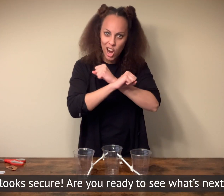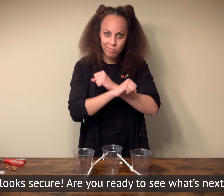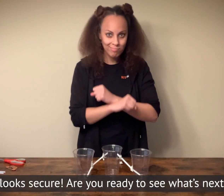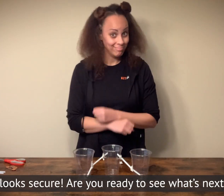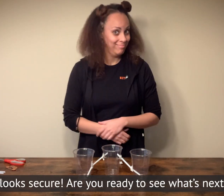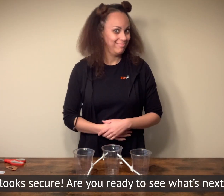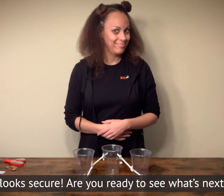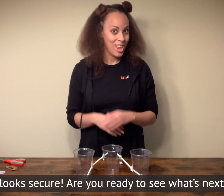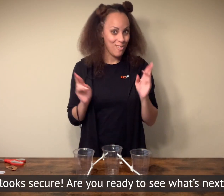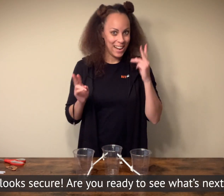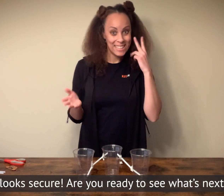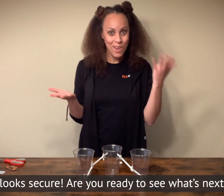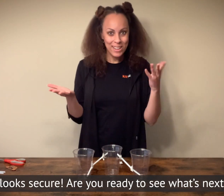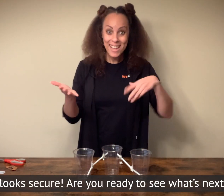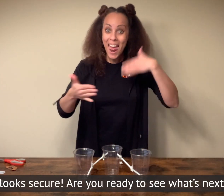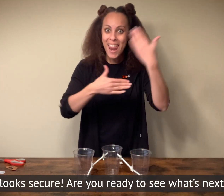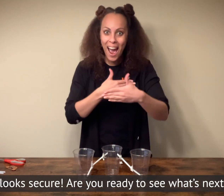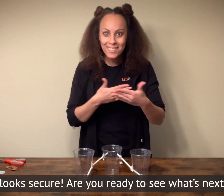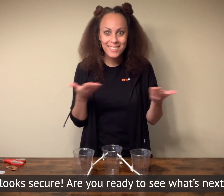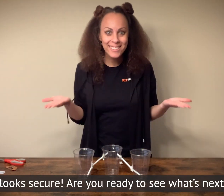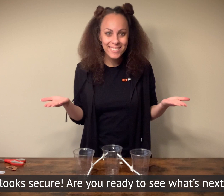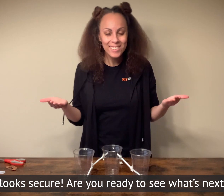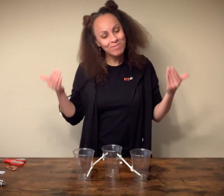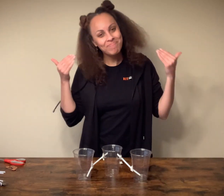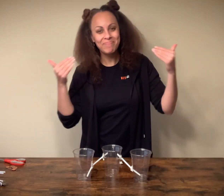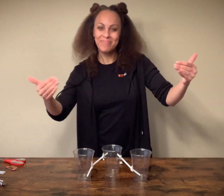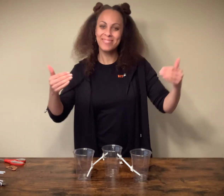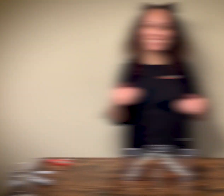It looks secure. Are you ready to see what's next?